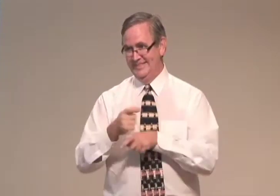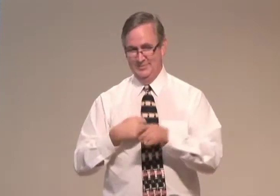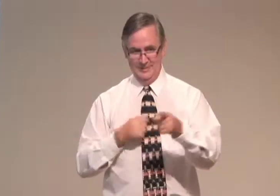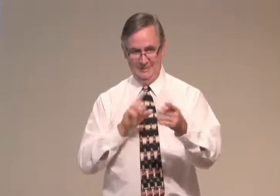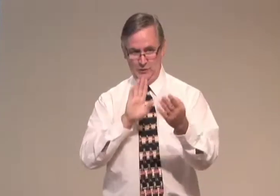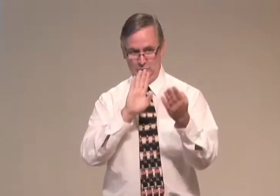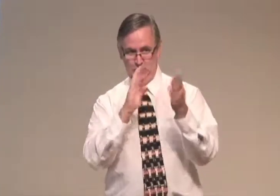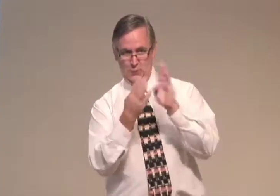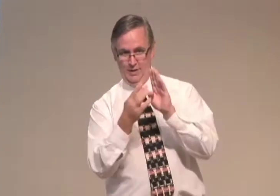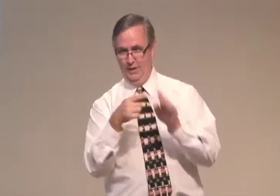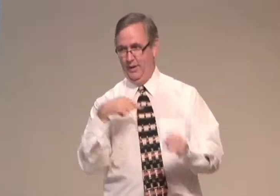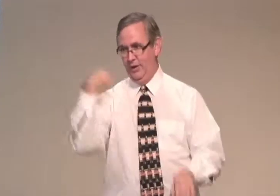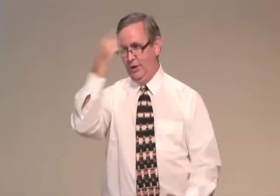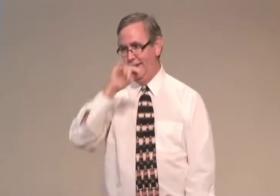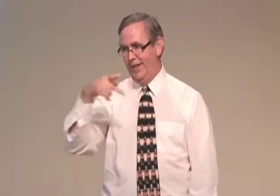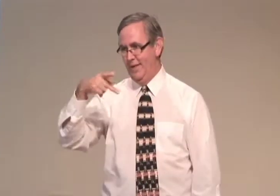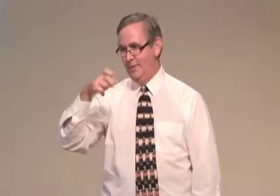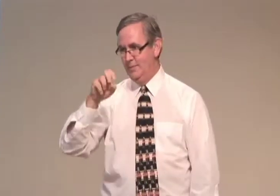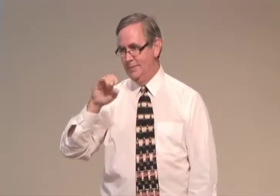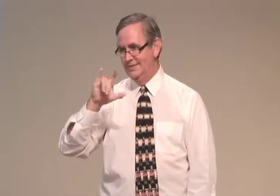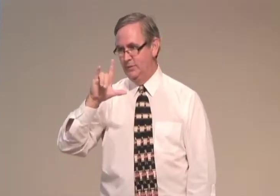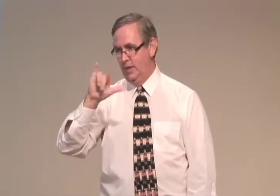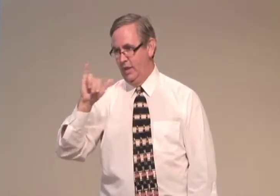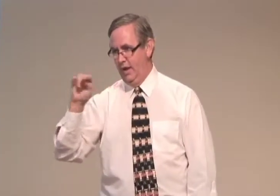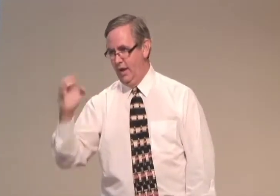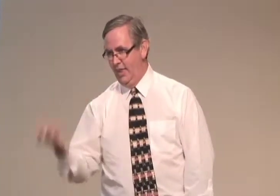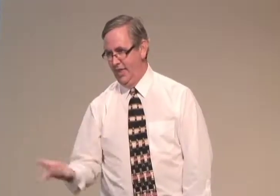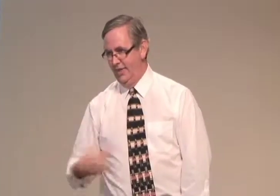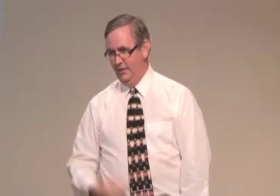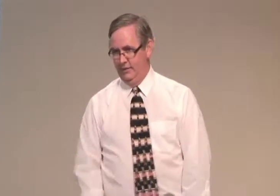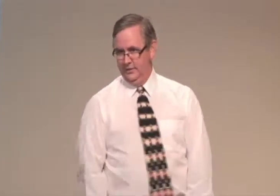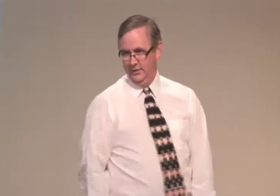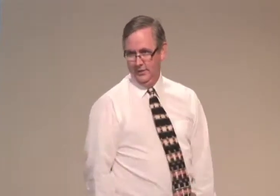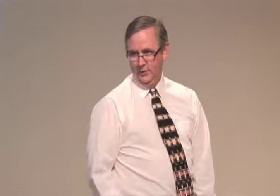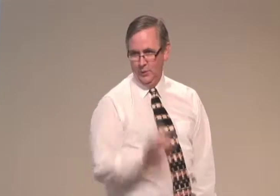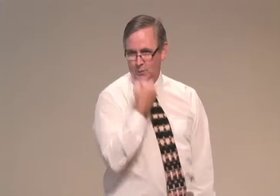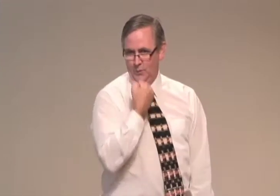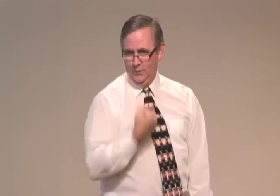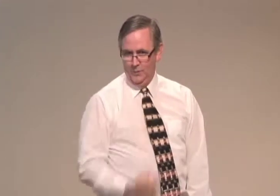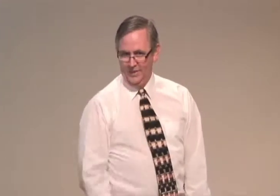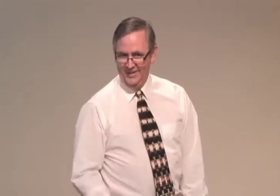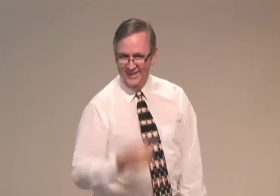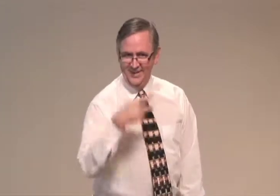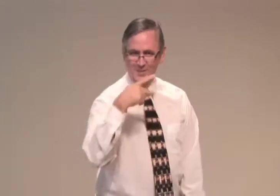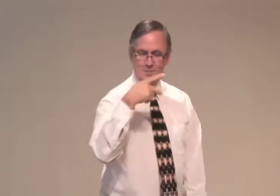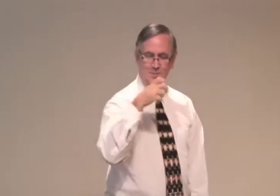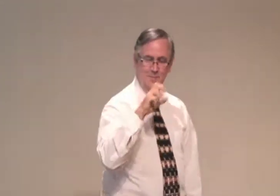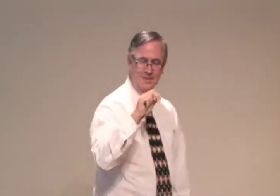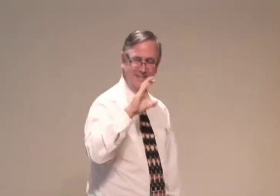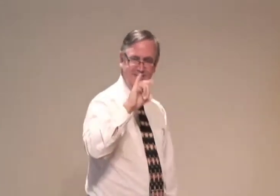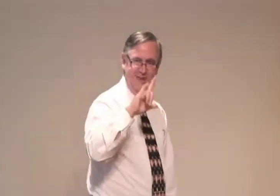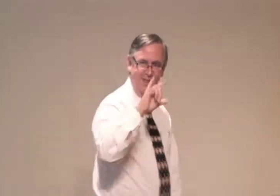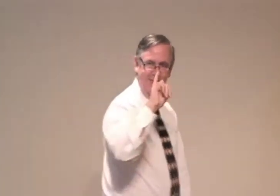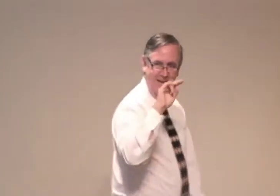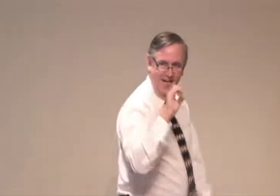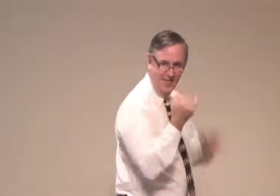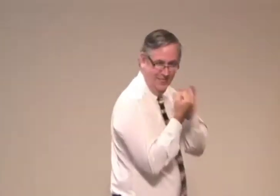a skinny guy. People picked on me. They said, if I turned sideways, I looked like a pencil.